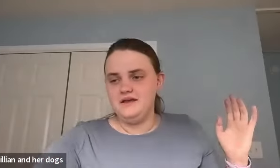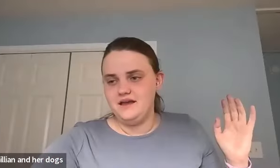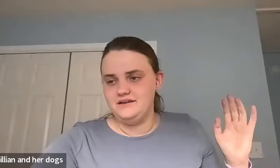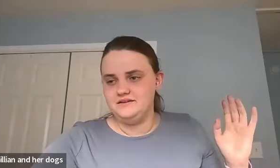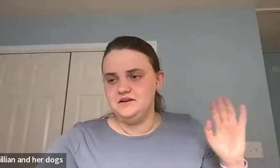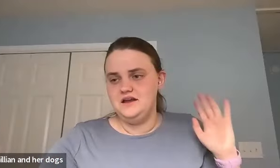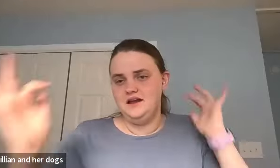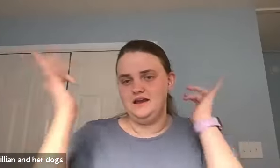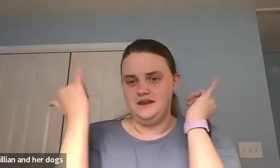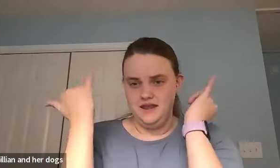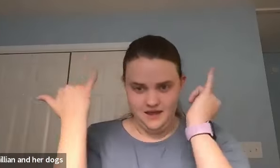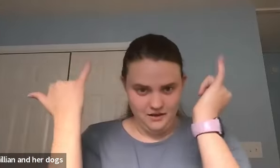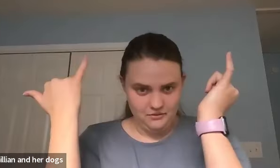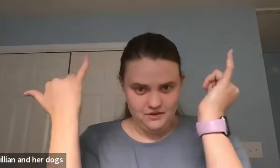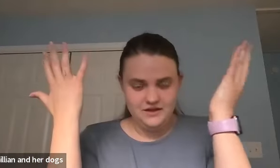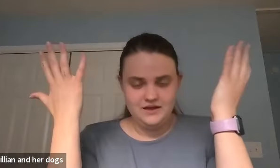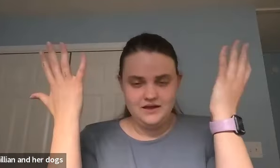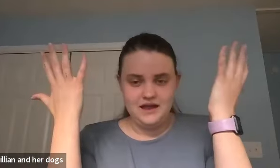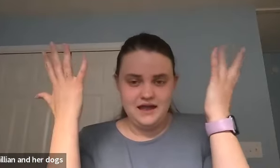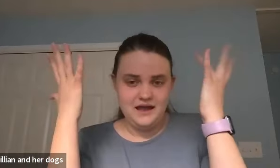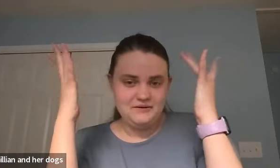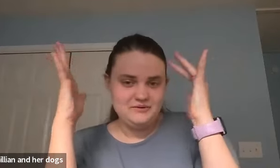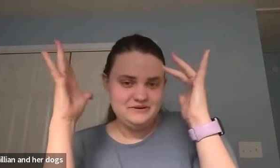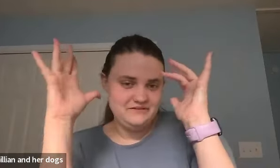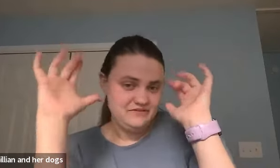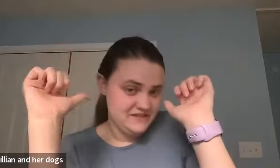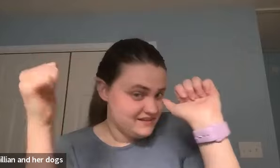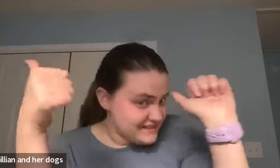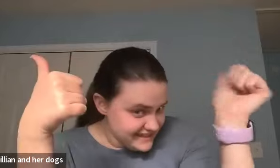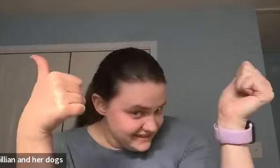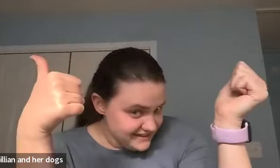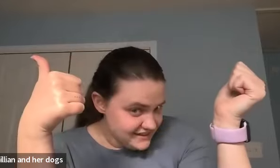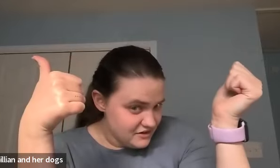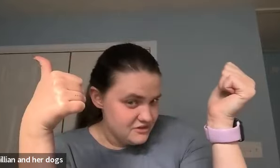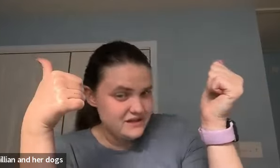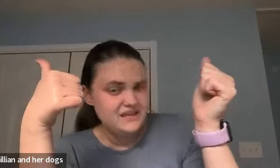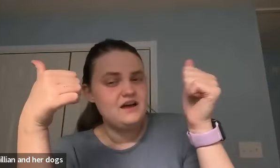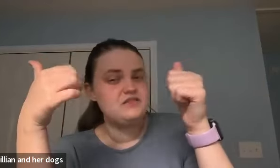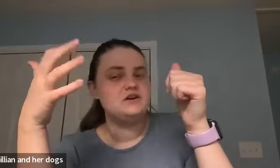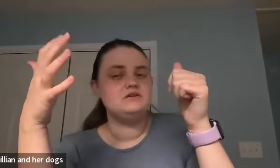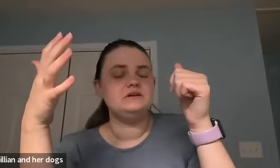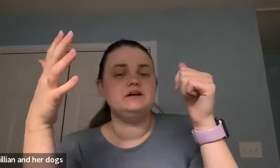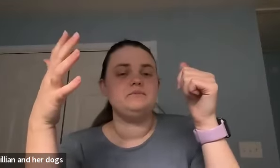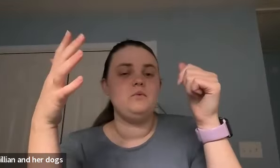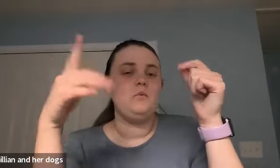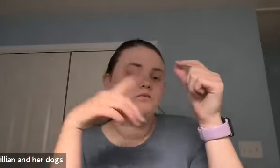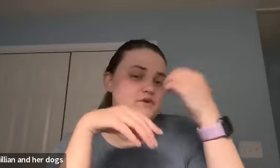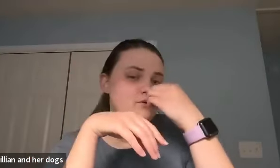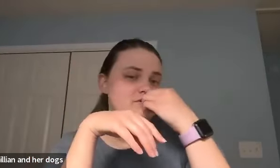Okay. Now, how are we feeling? Are there any other food